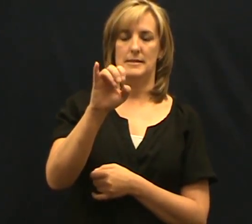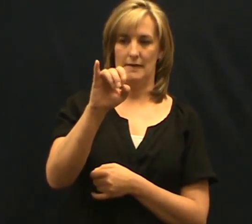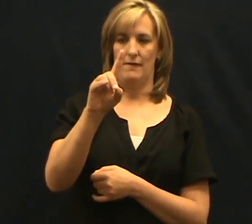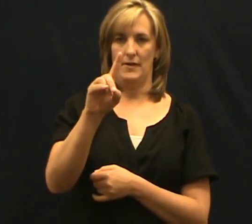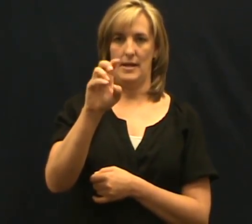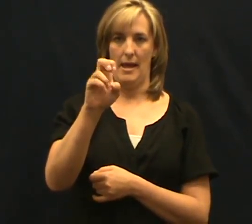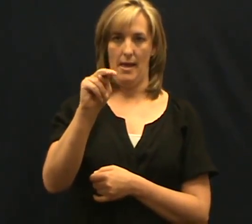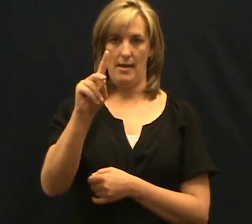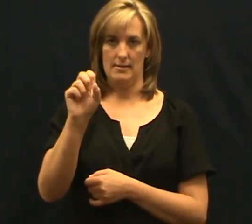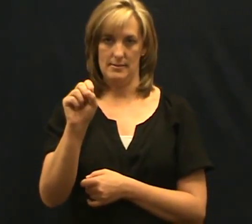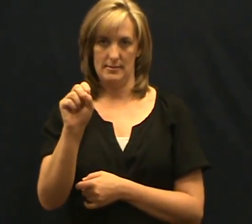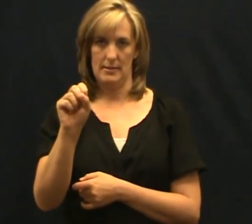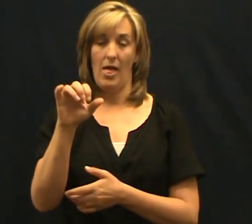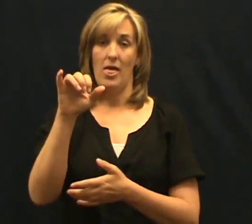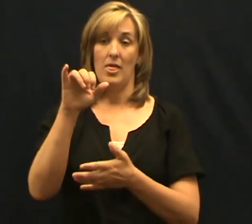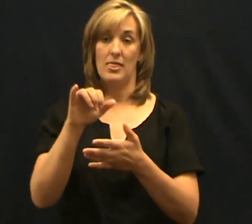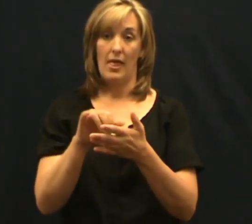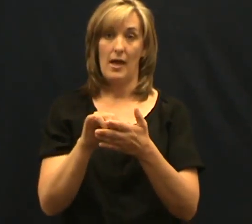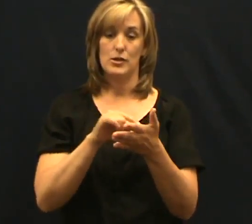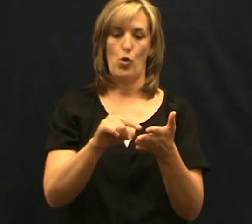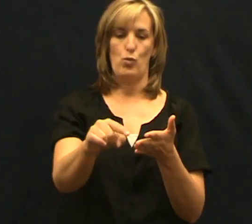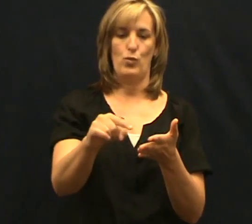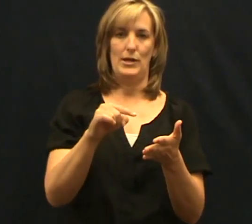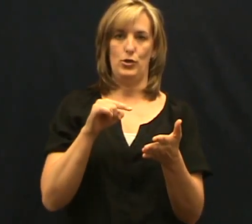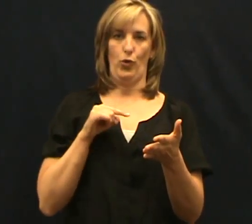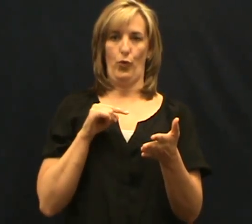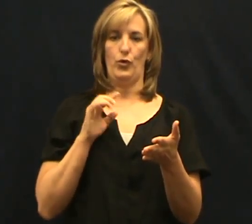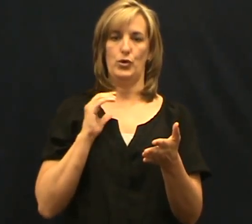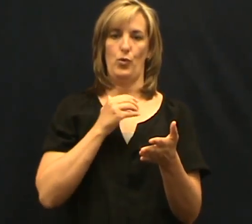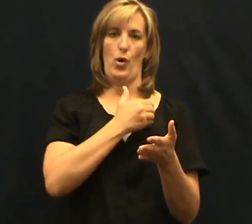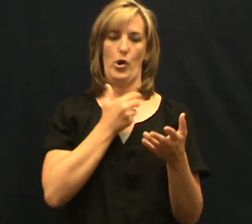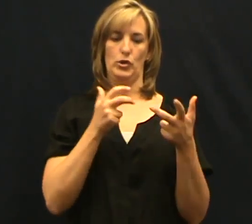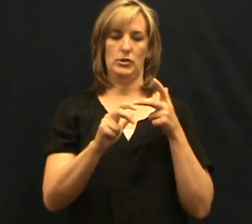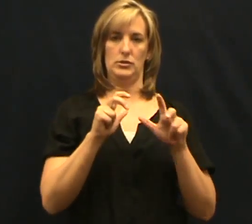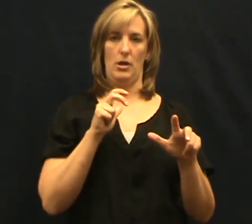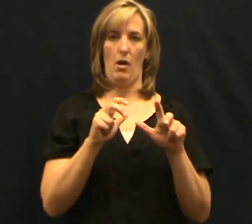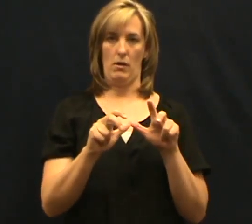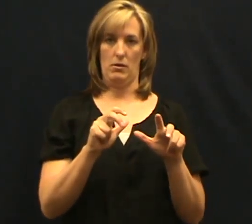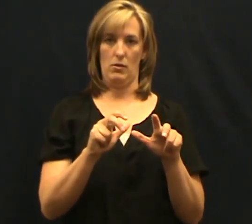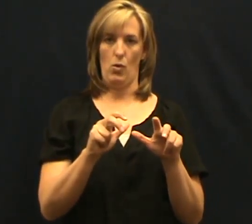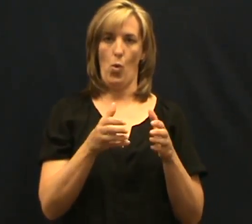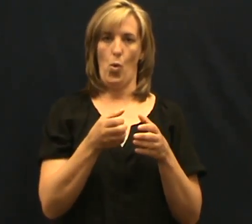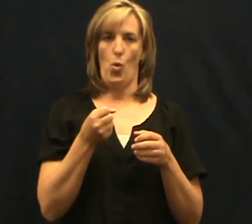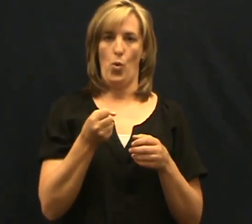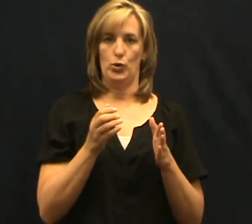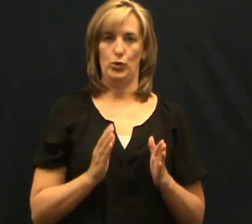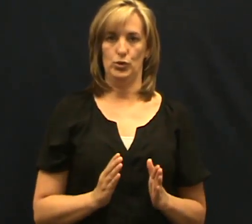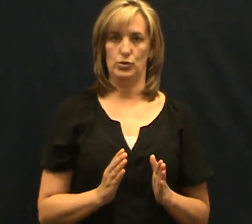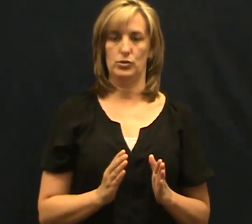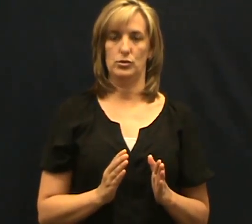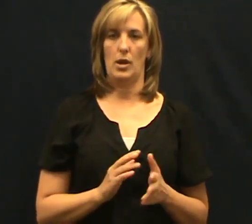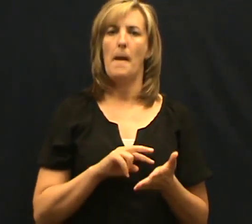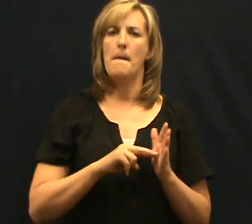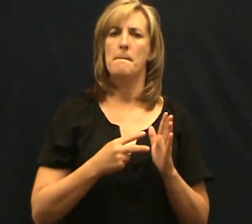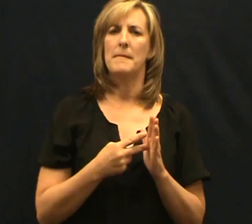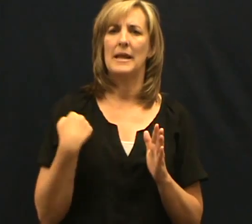our stockholders, to our owners. Dividends are never an expense. It's just a return of what we've earned